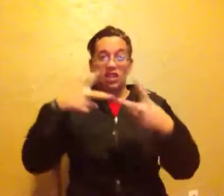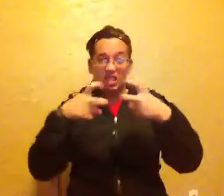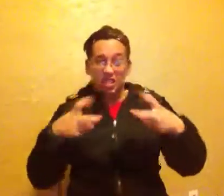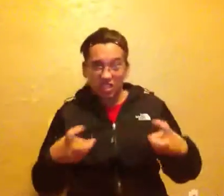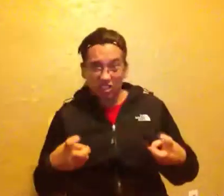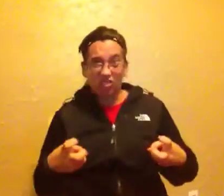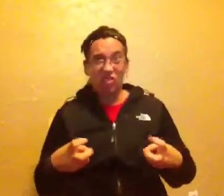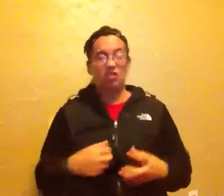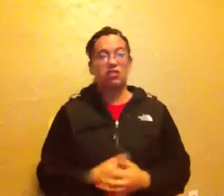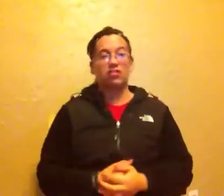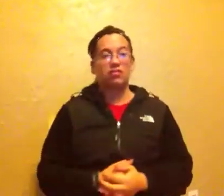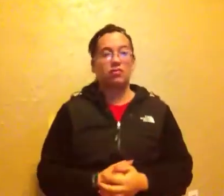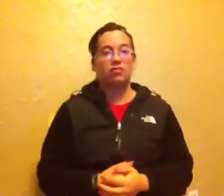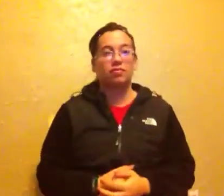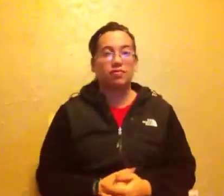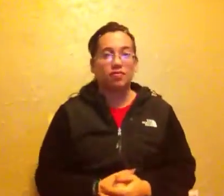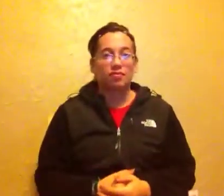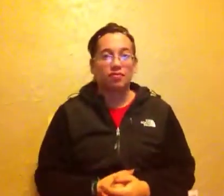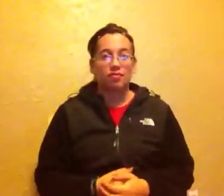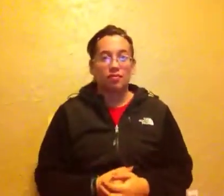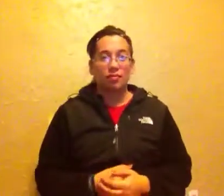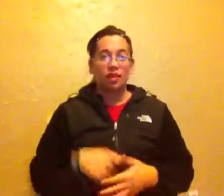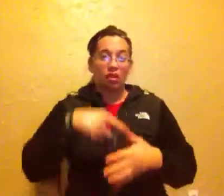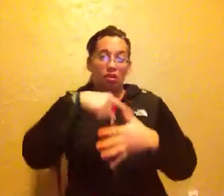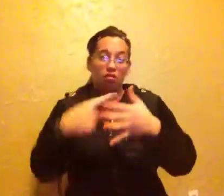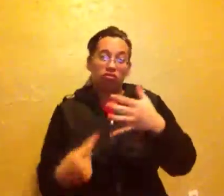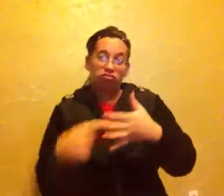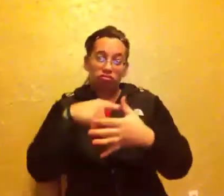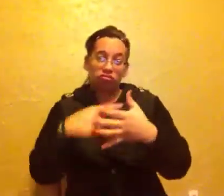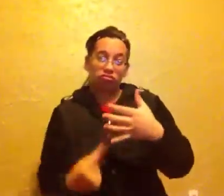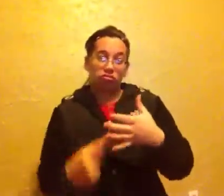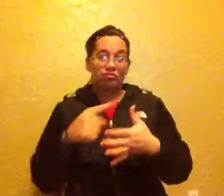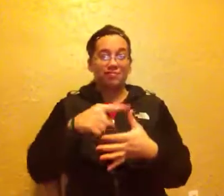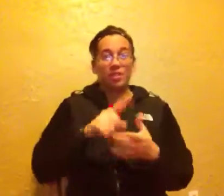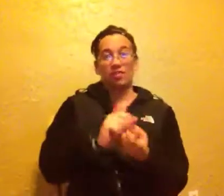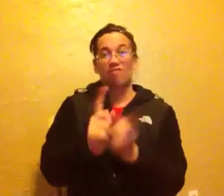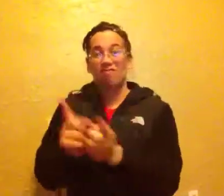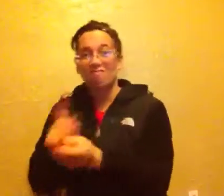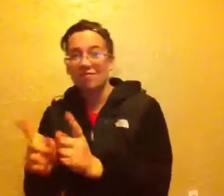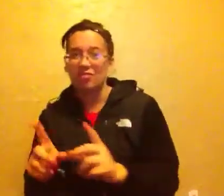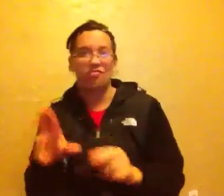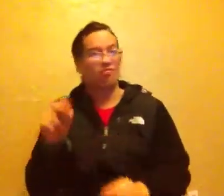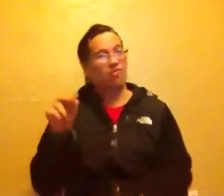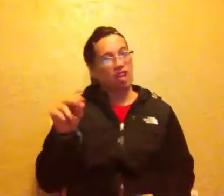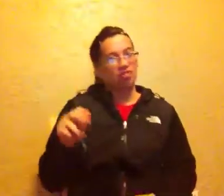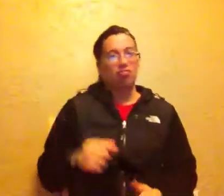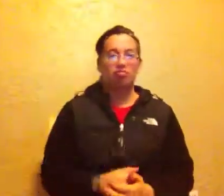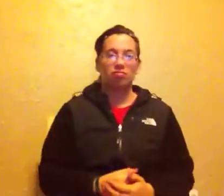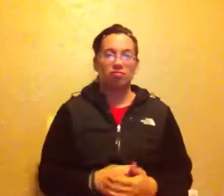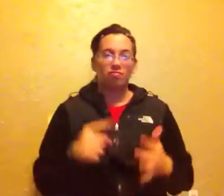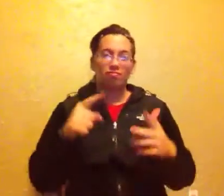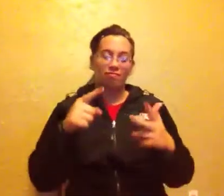negative symptoms and symptoms that involve social isolation and a gradual detachment